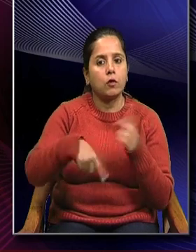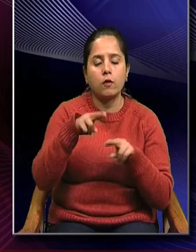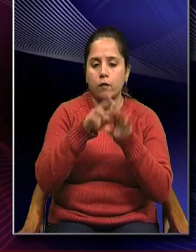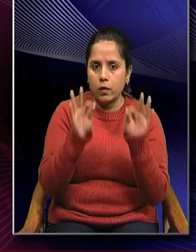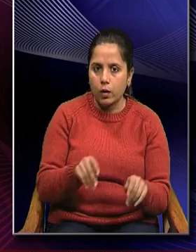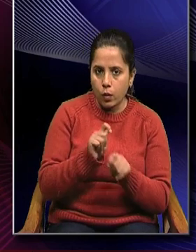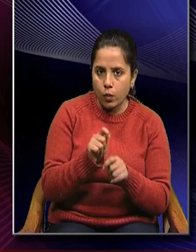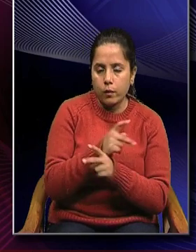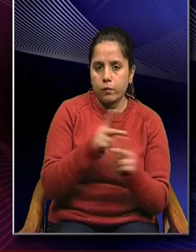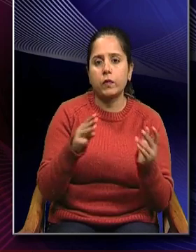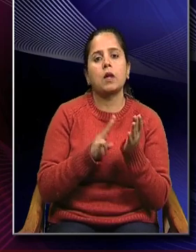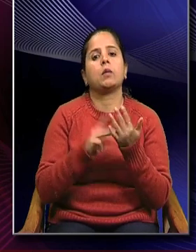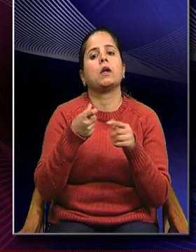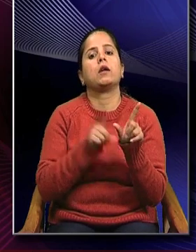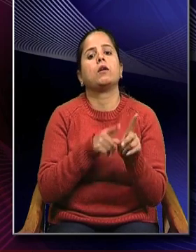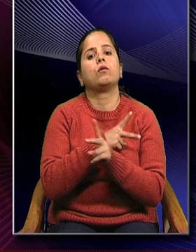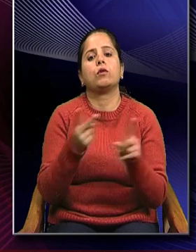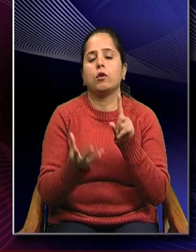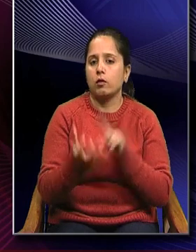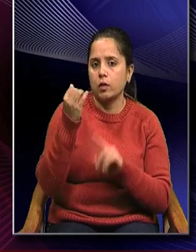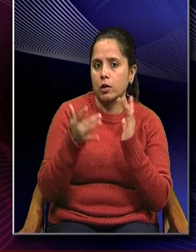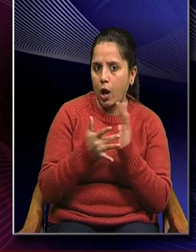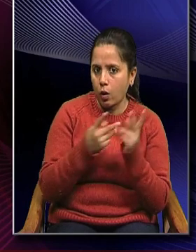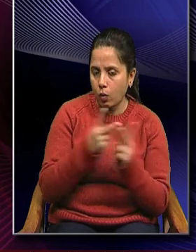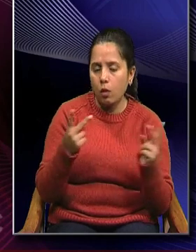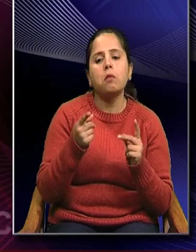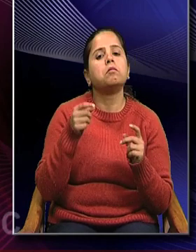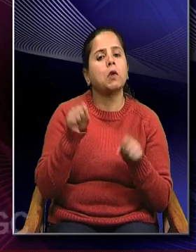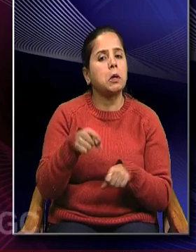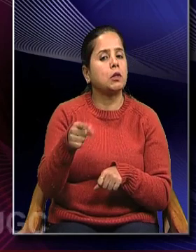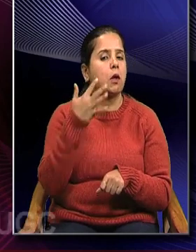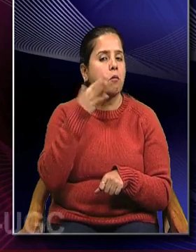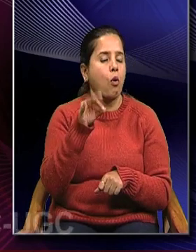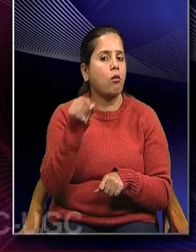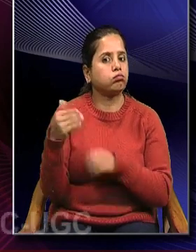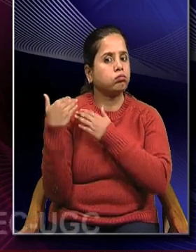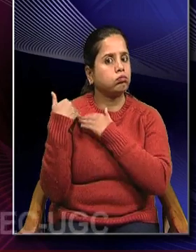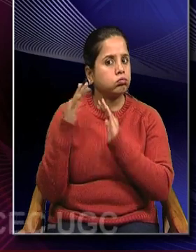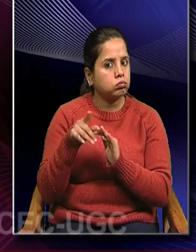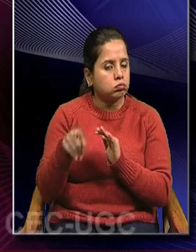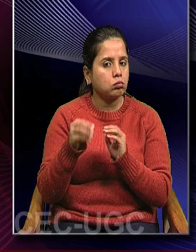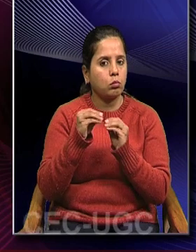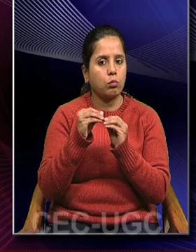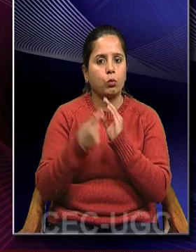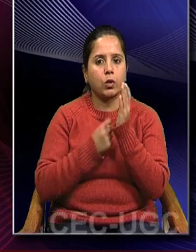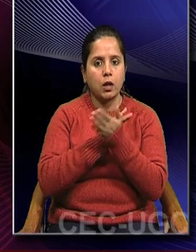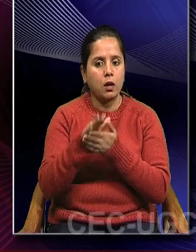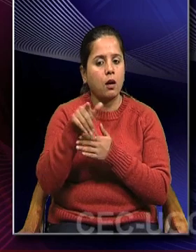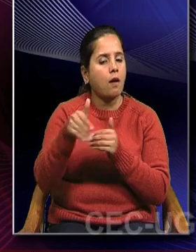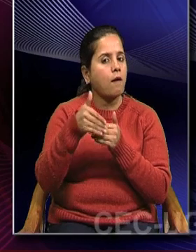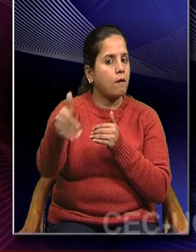framework of the military technology, which could have definitely played an important role in keeping the British